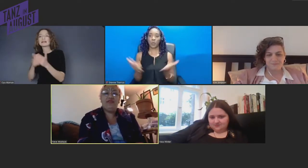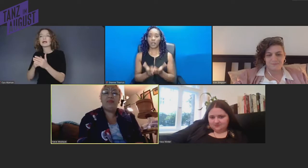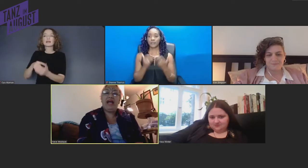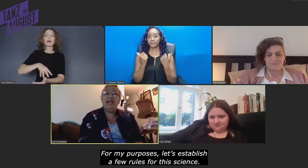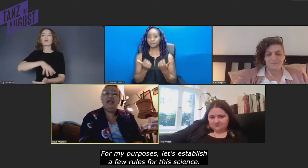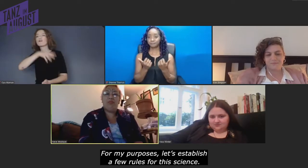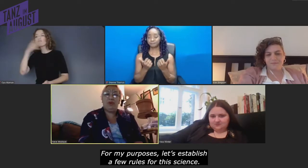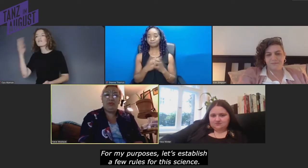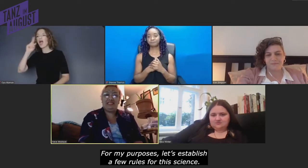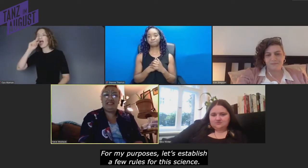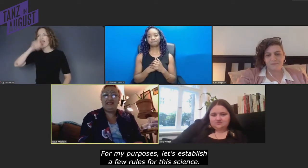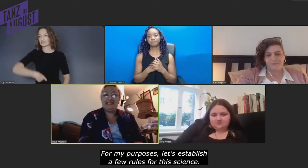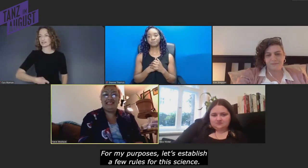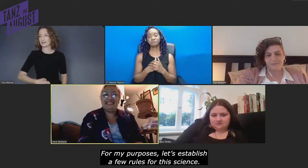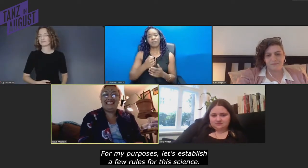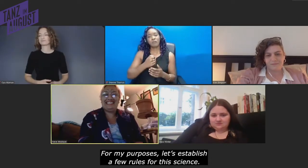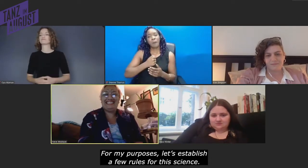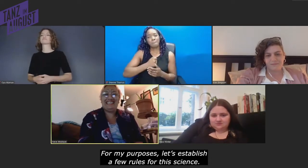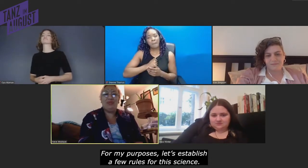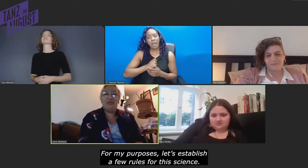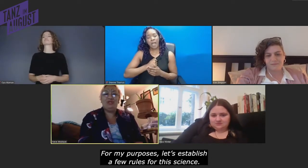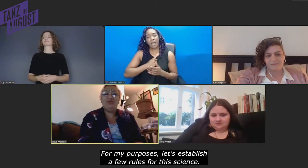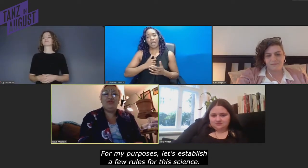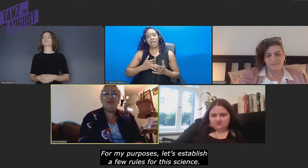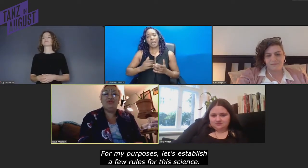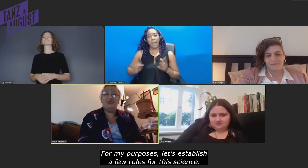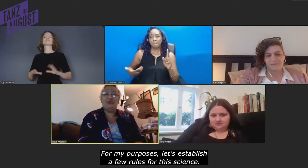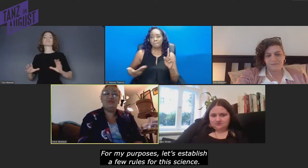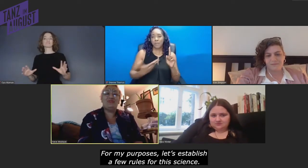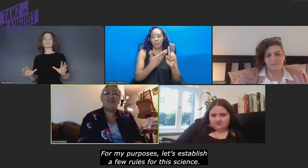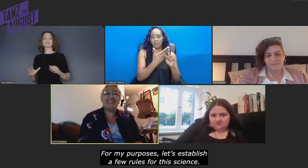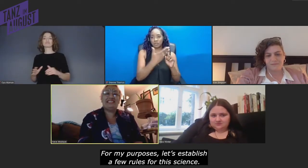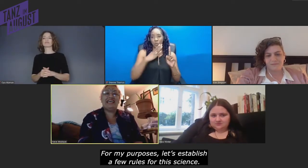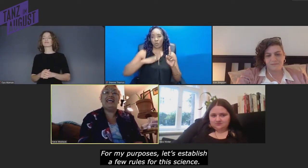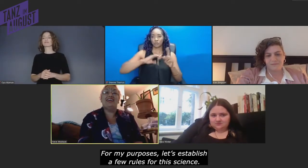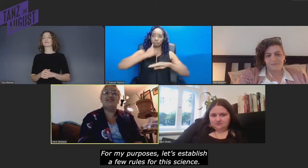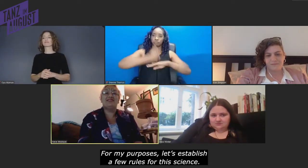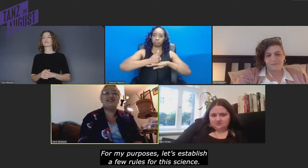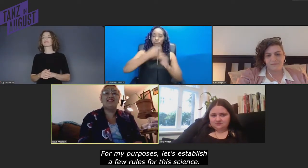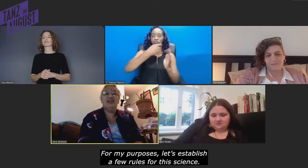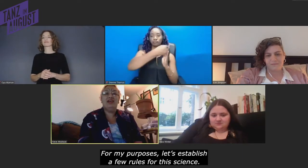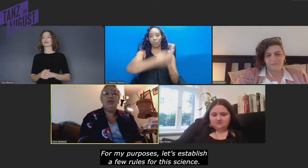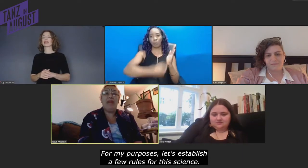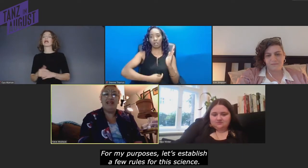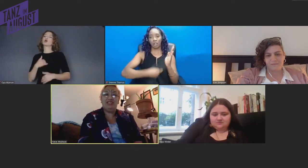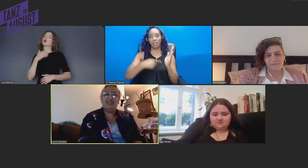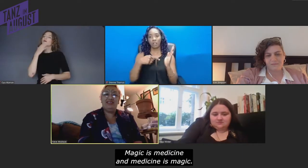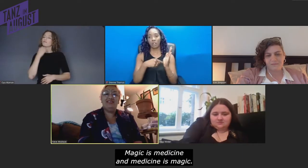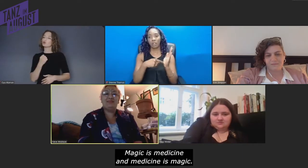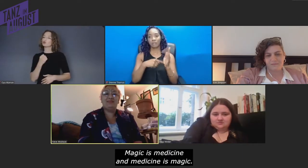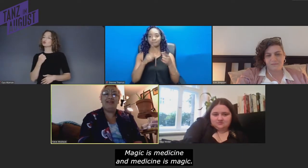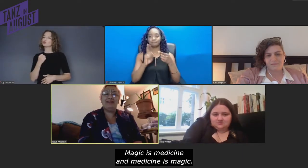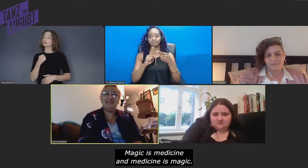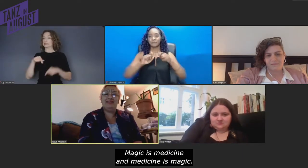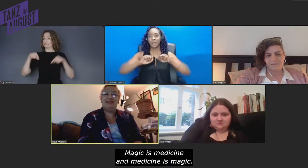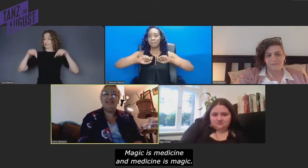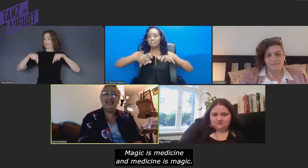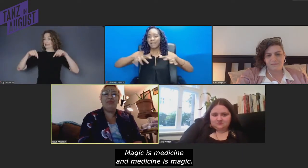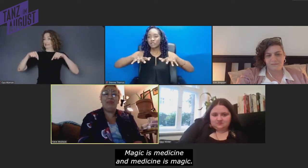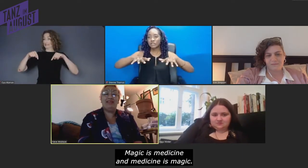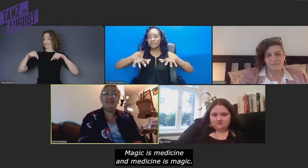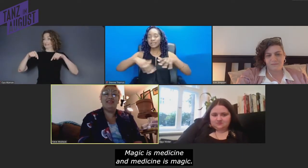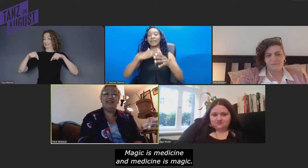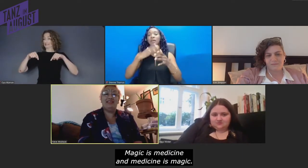For my purposes, let's establish a few rules for this science. Magic is medicine,